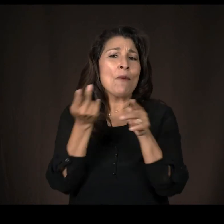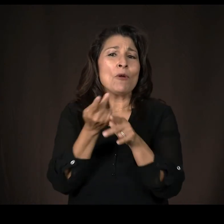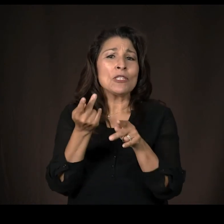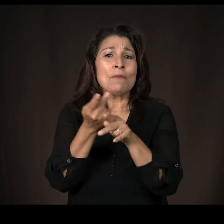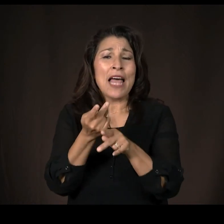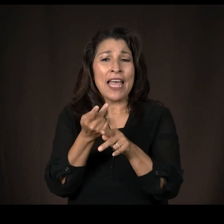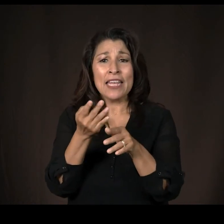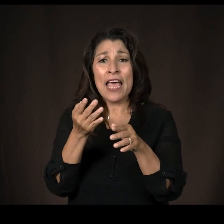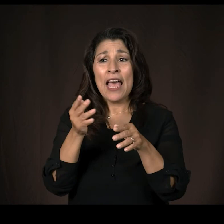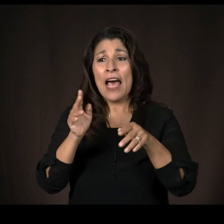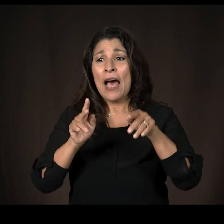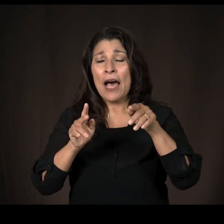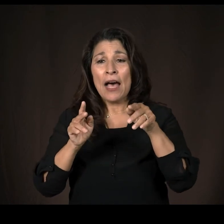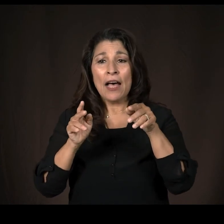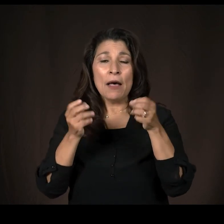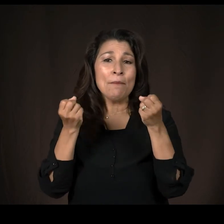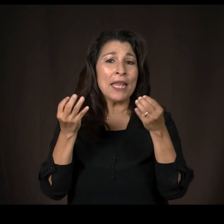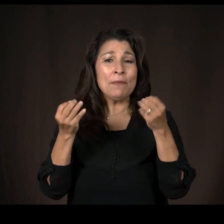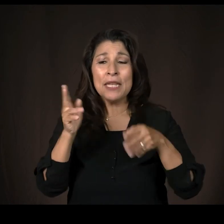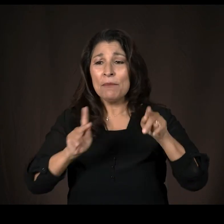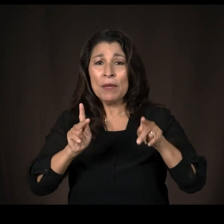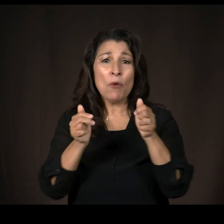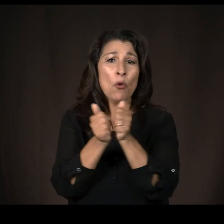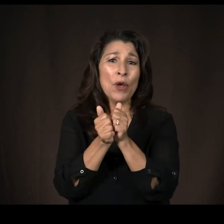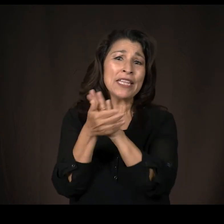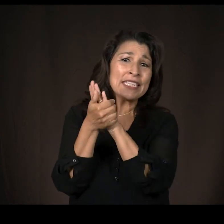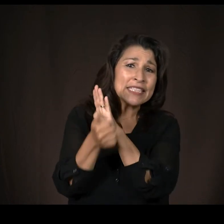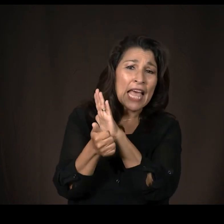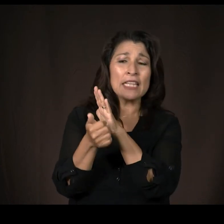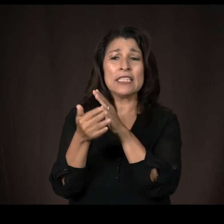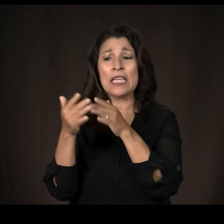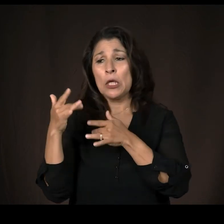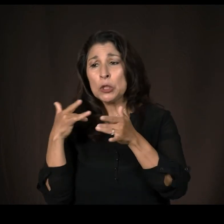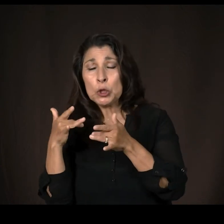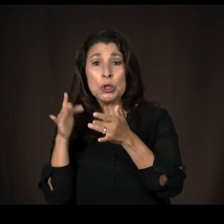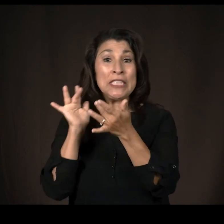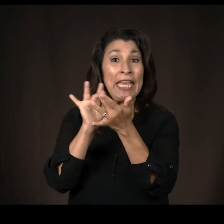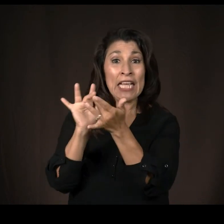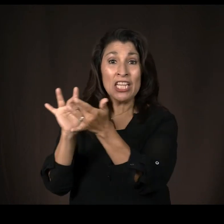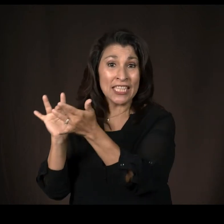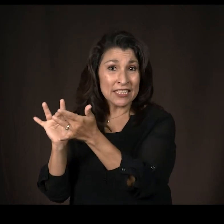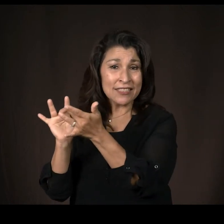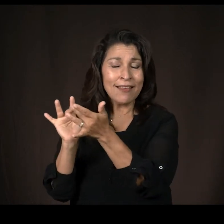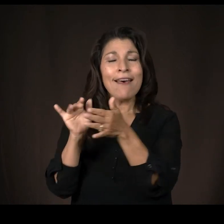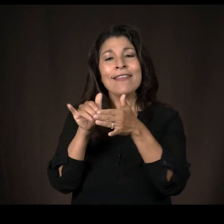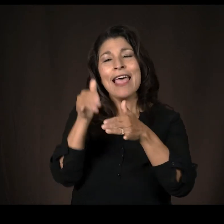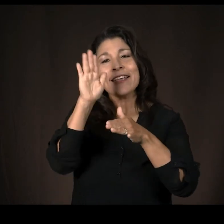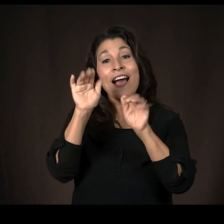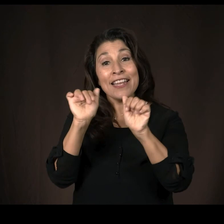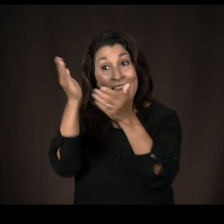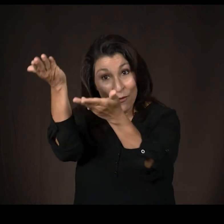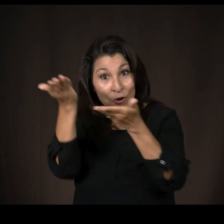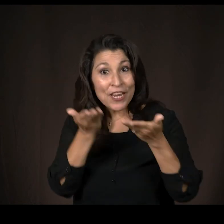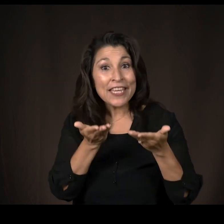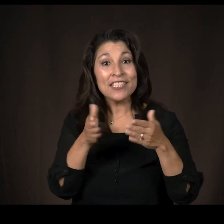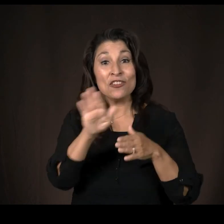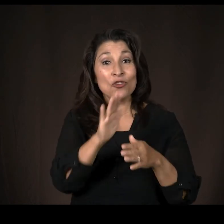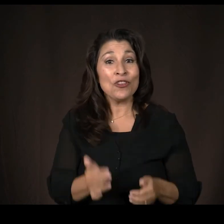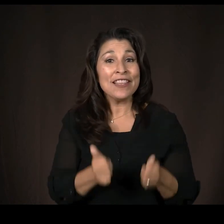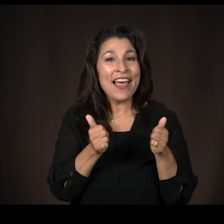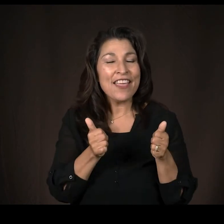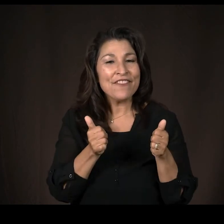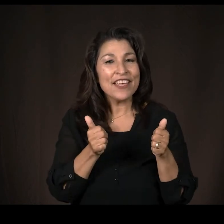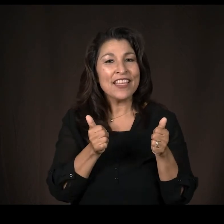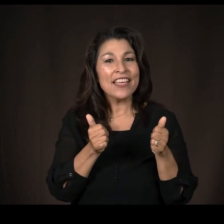multiplied thousands of persons with all sorts of talents and skills and concerns and contacts that God can bring into your